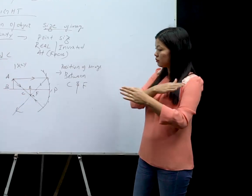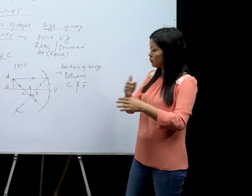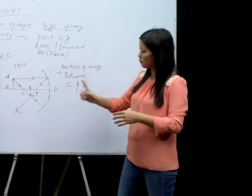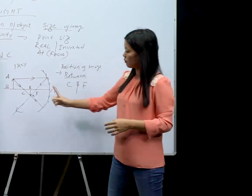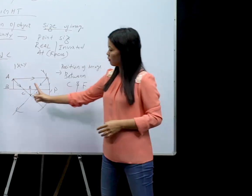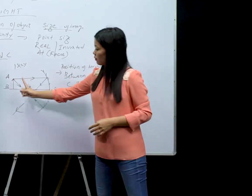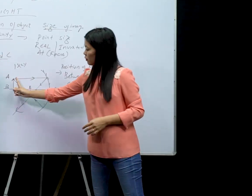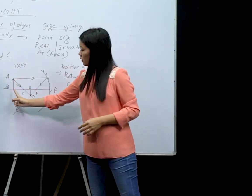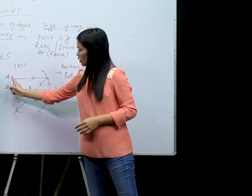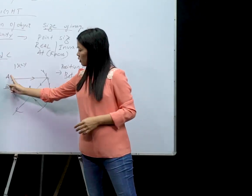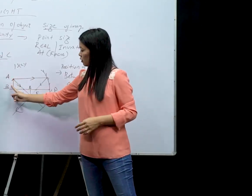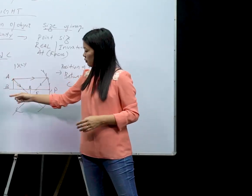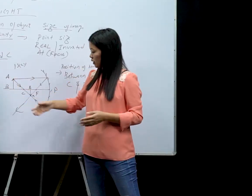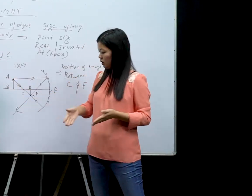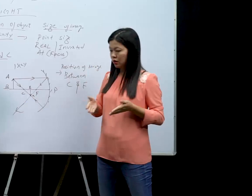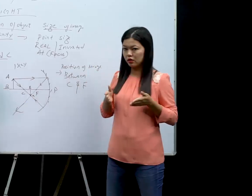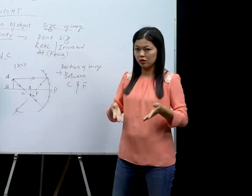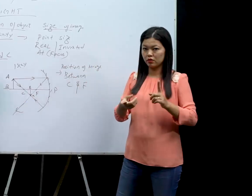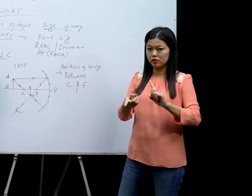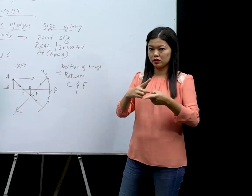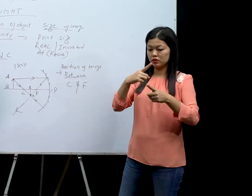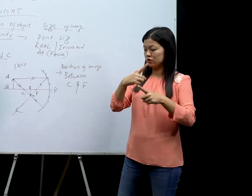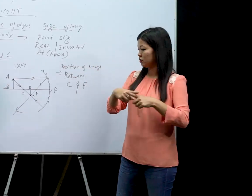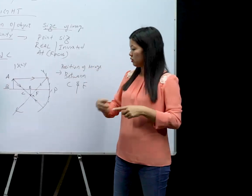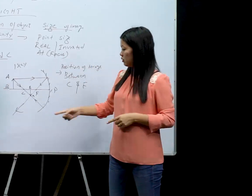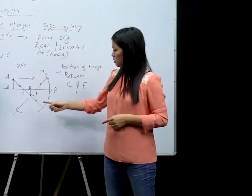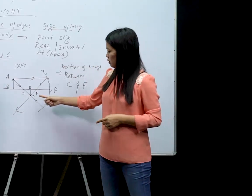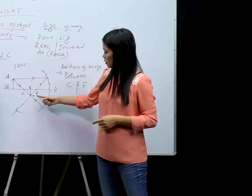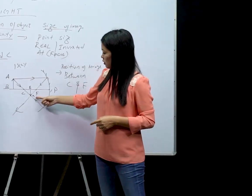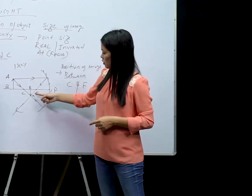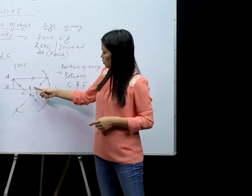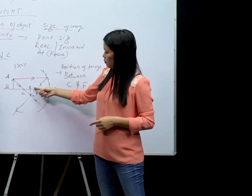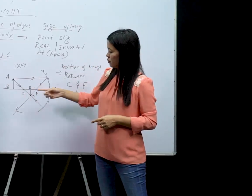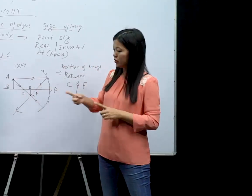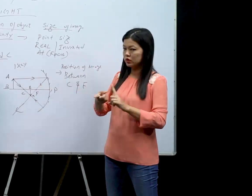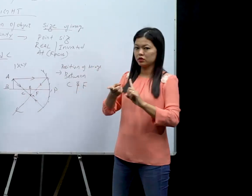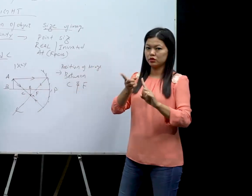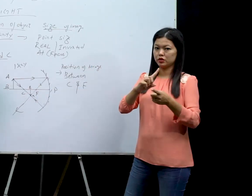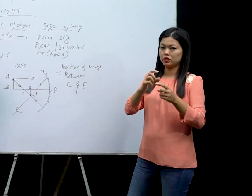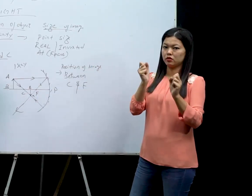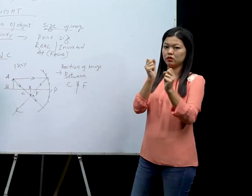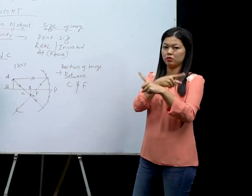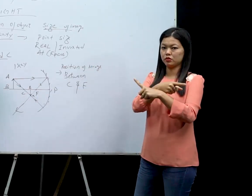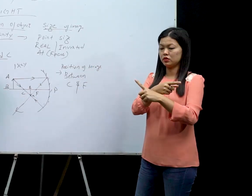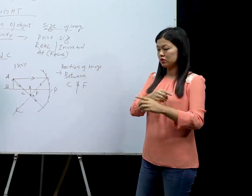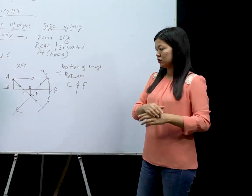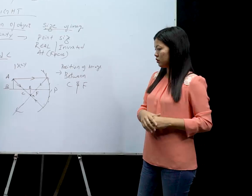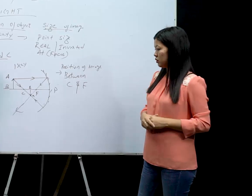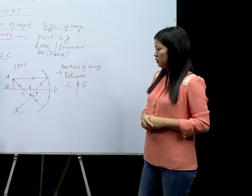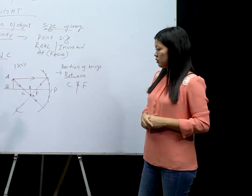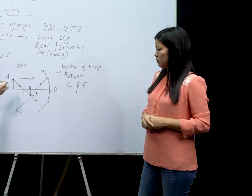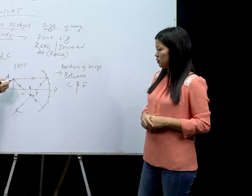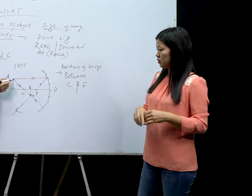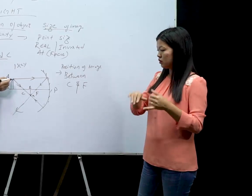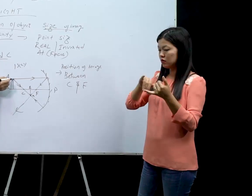F. Okay, now what about the size of the image? Now the size of the image